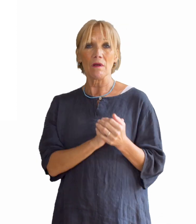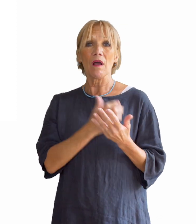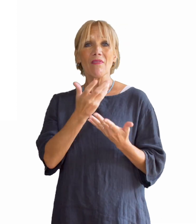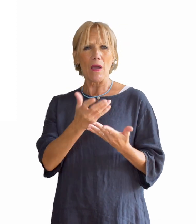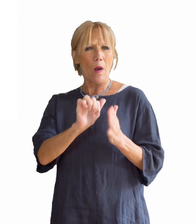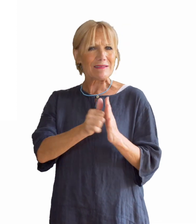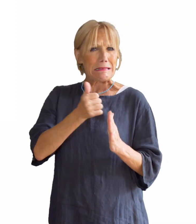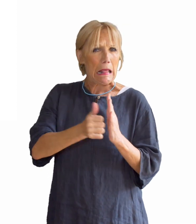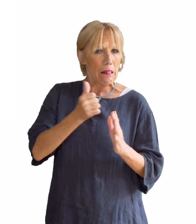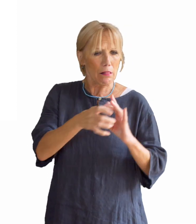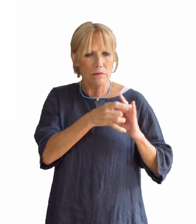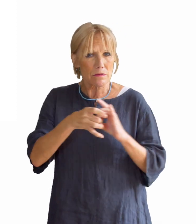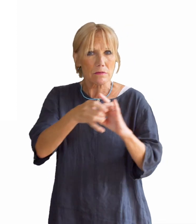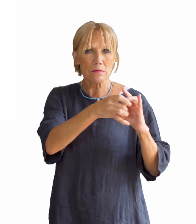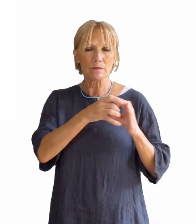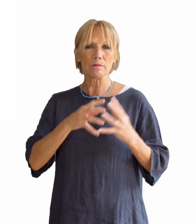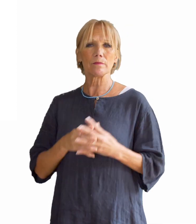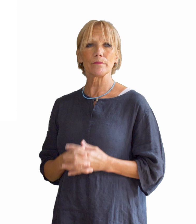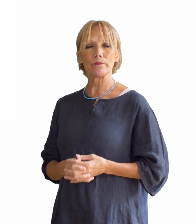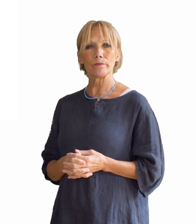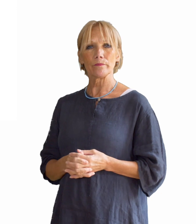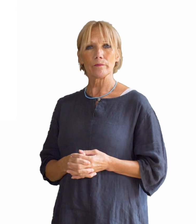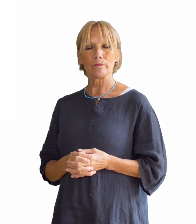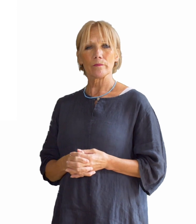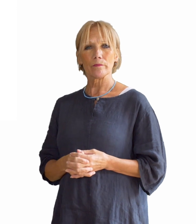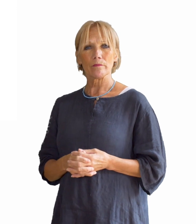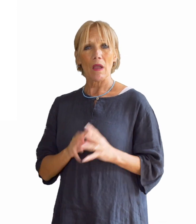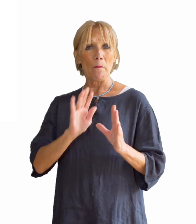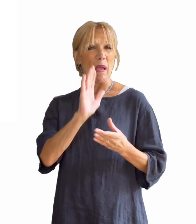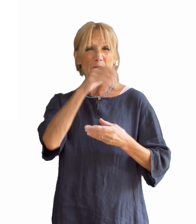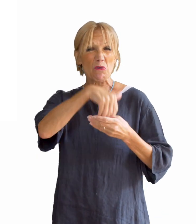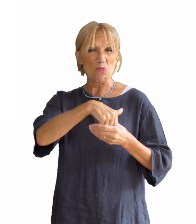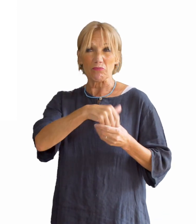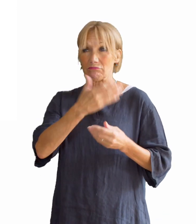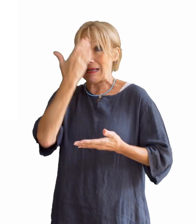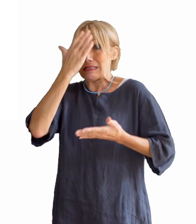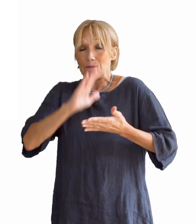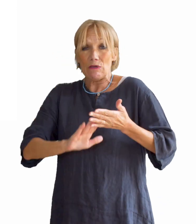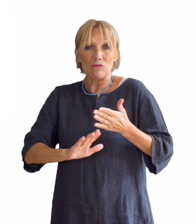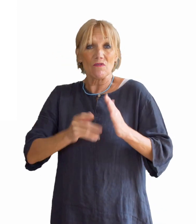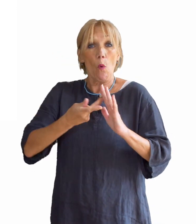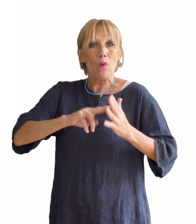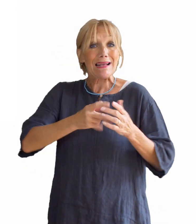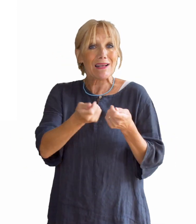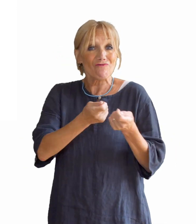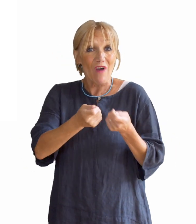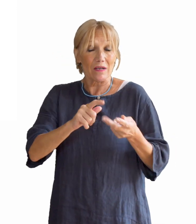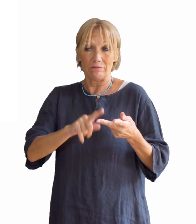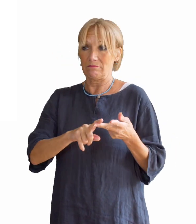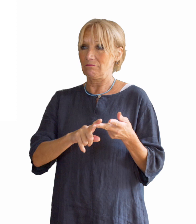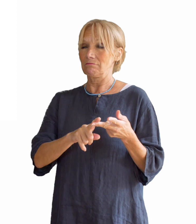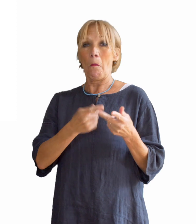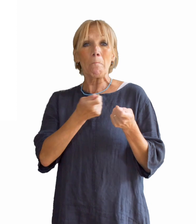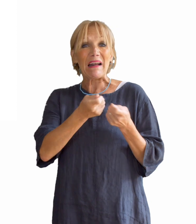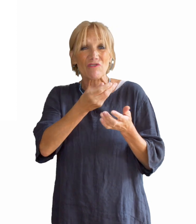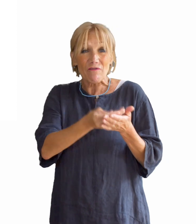between them that they can use to support the meeting centre. These might include experience of running an organisation, managing